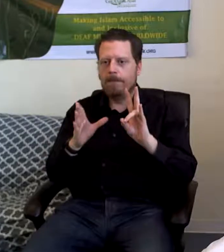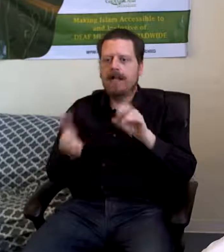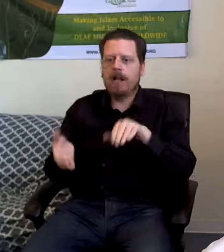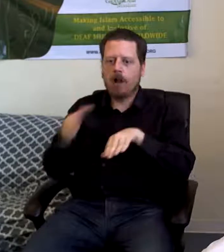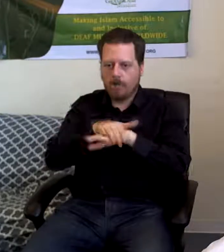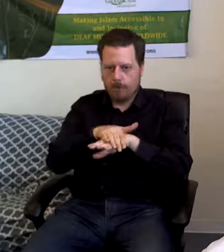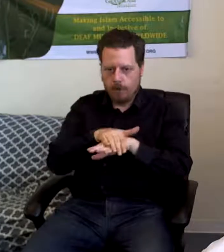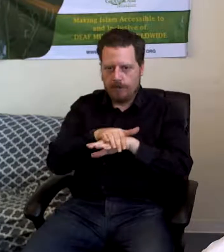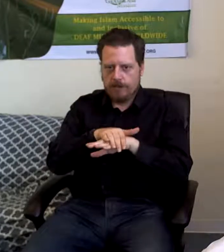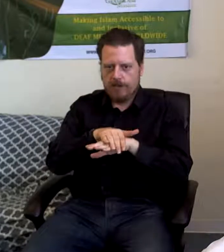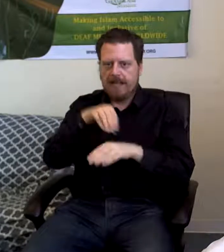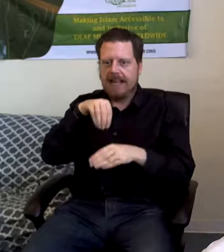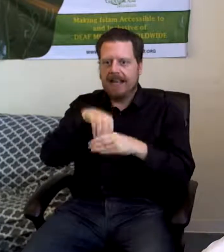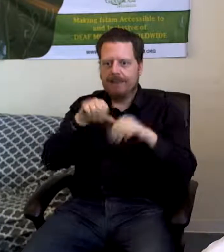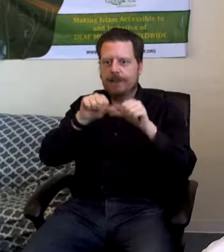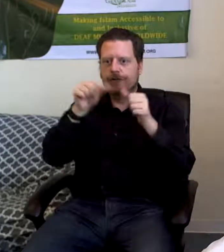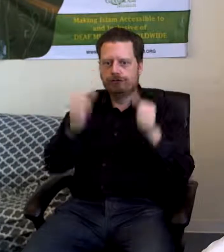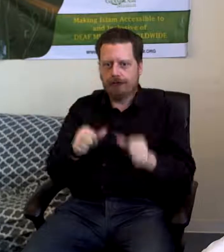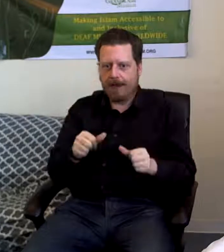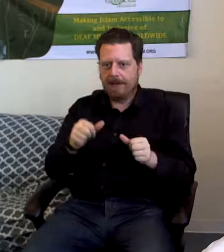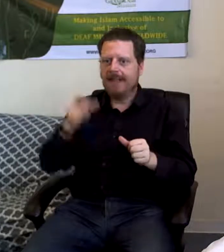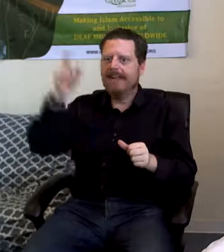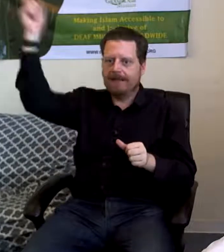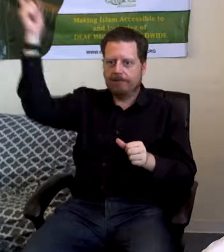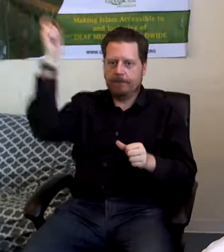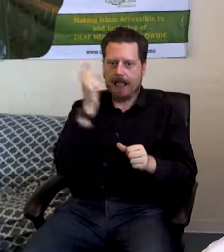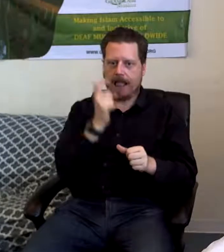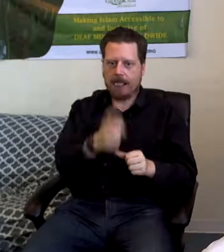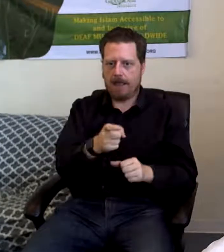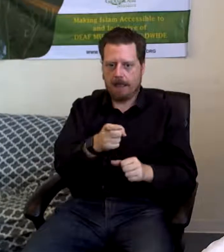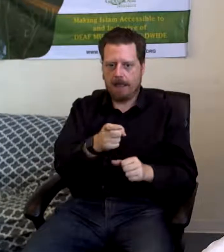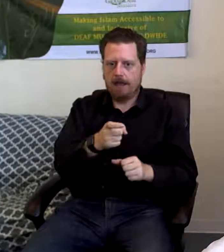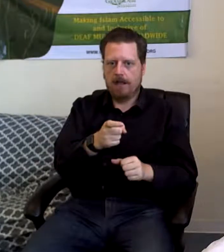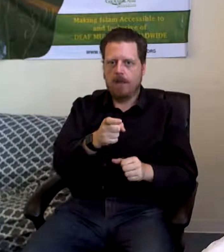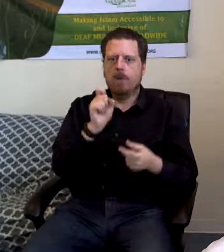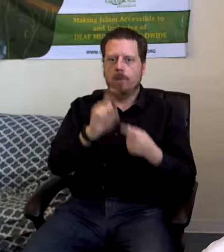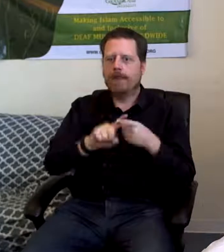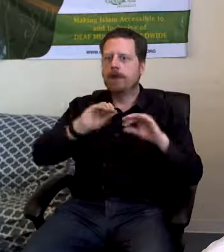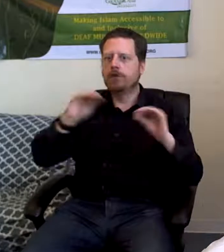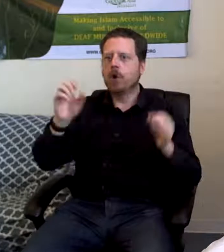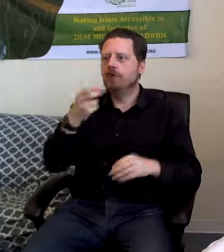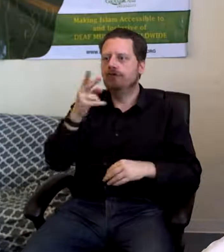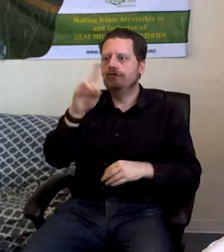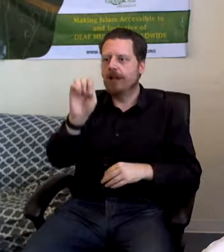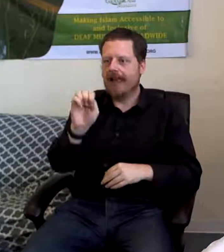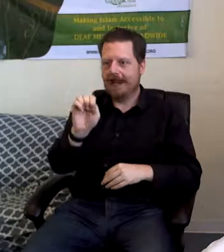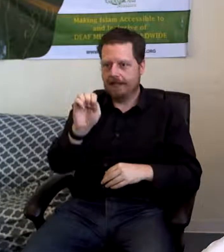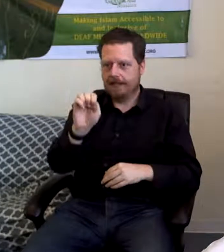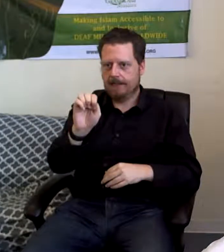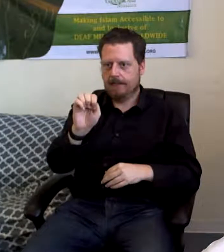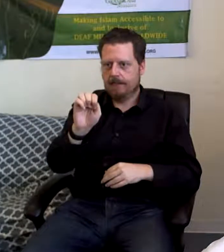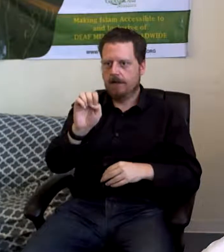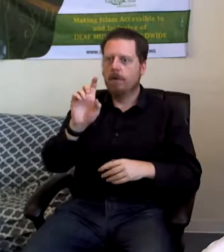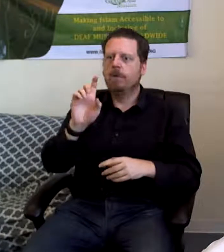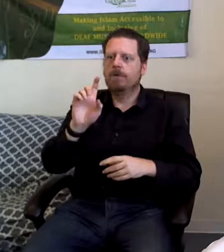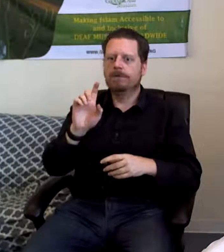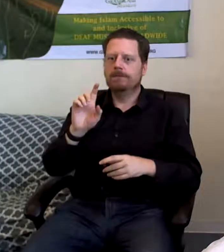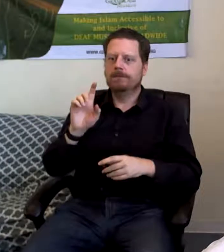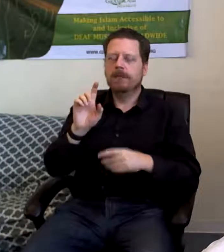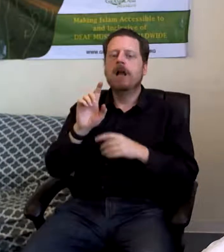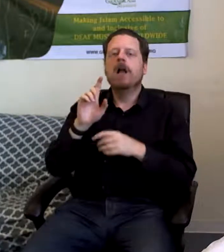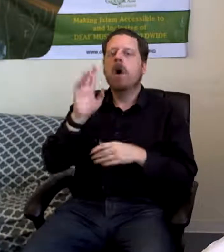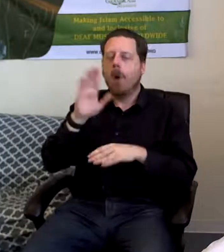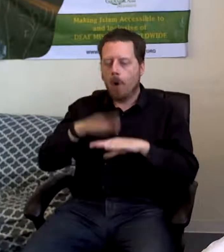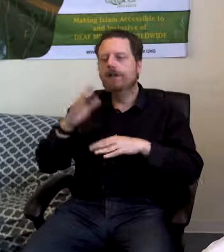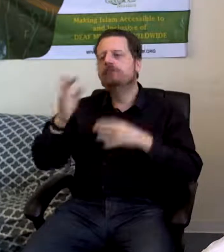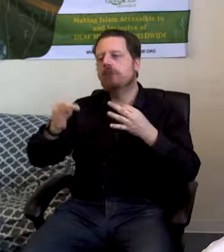shade given them by Allah when there is no shade but the shade given by Allah, which means on the day